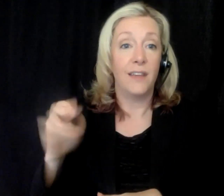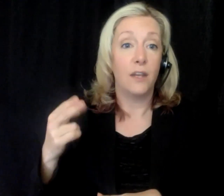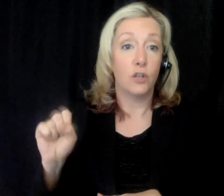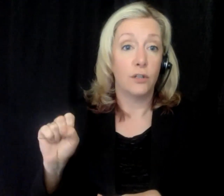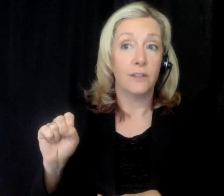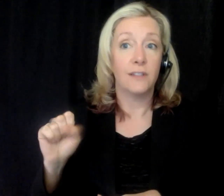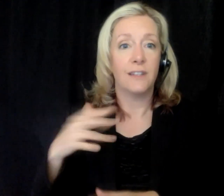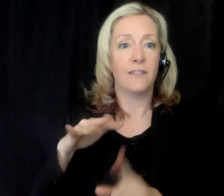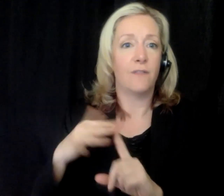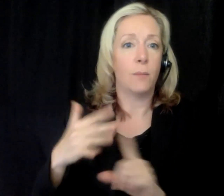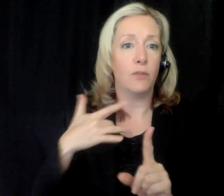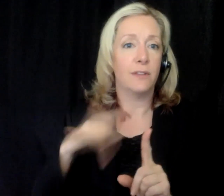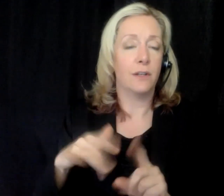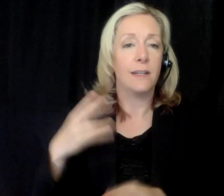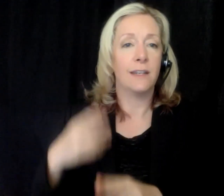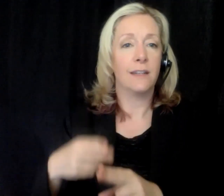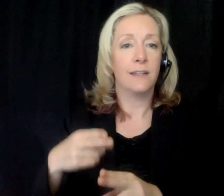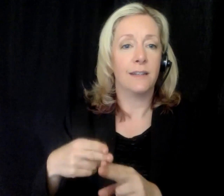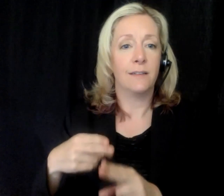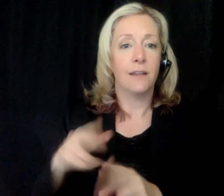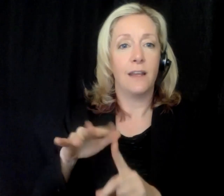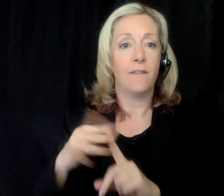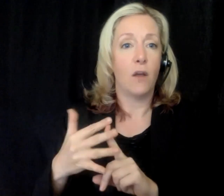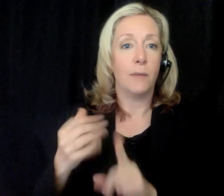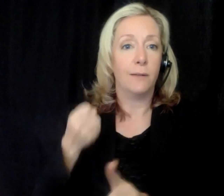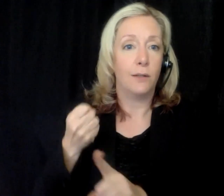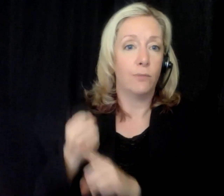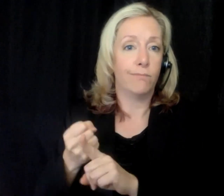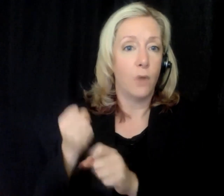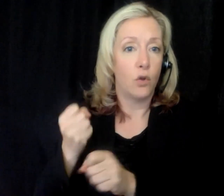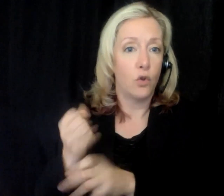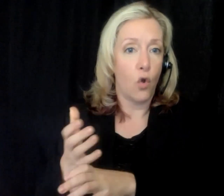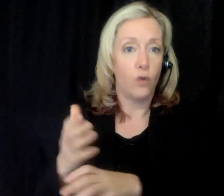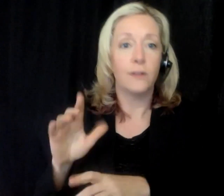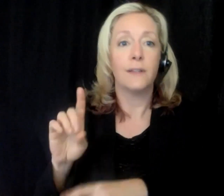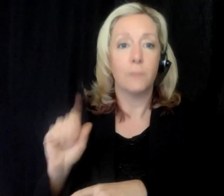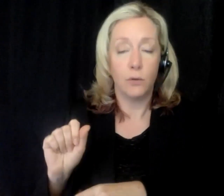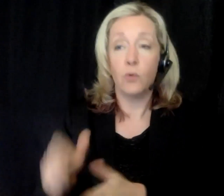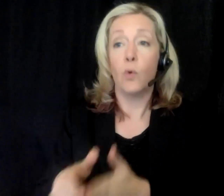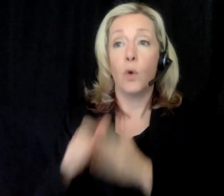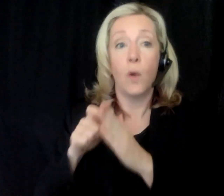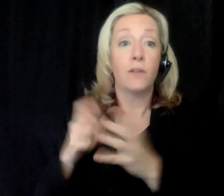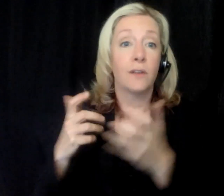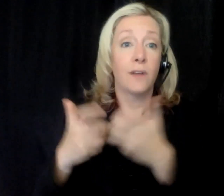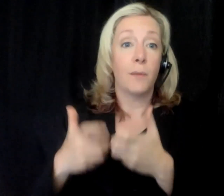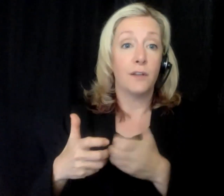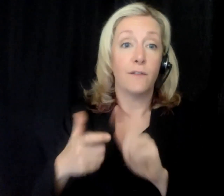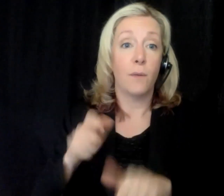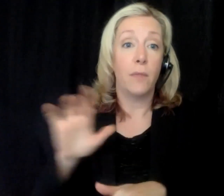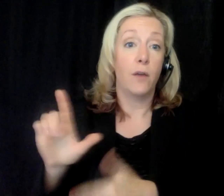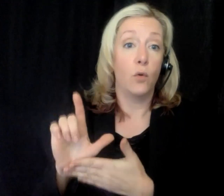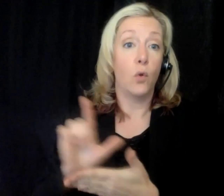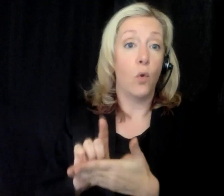environmental sensitivities are considered an environmentally induced disability, which requires legal accommodation. And there's